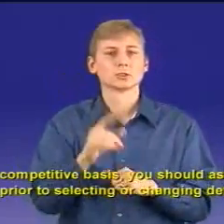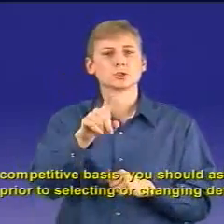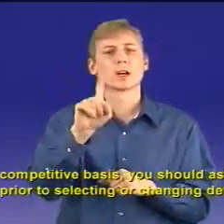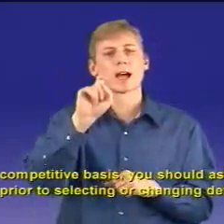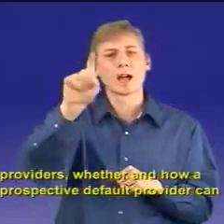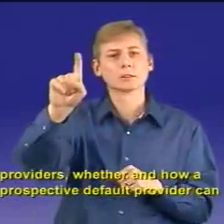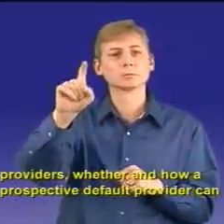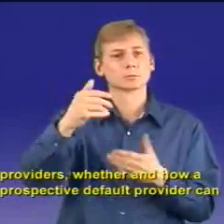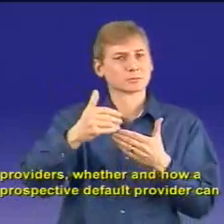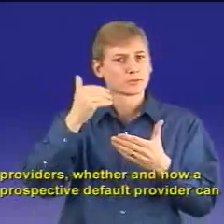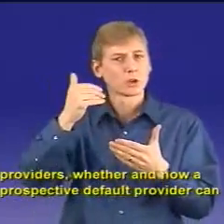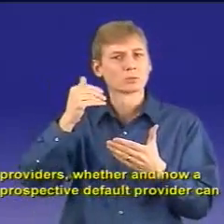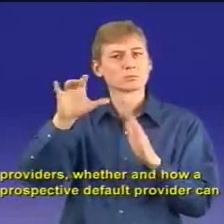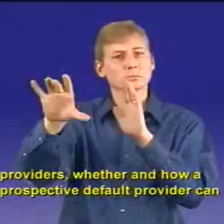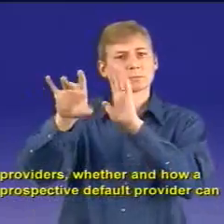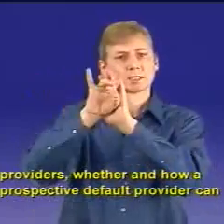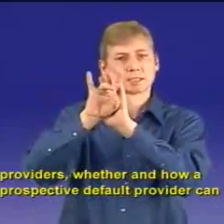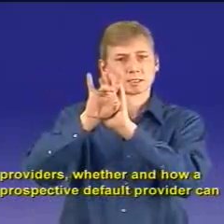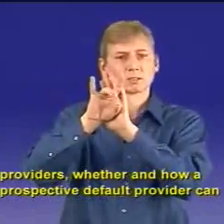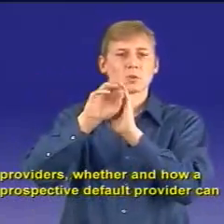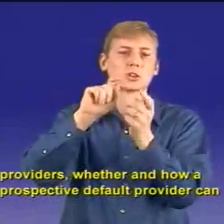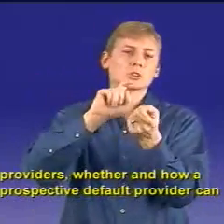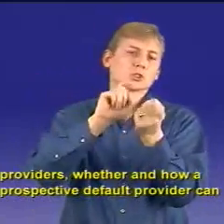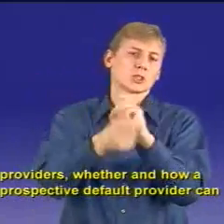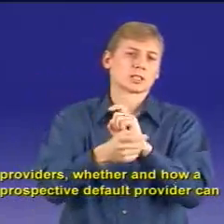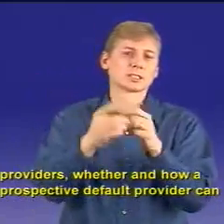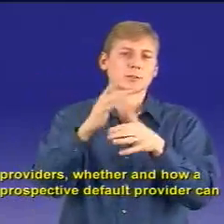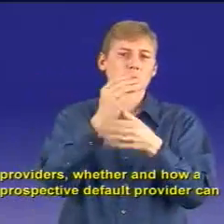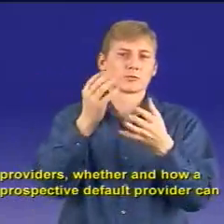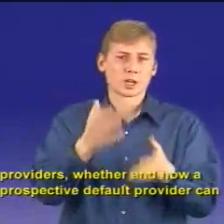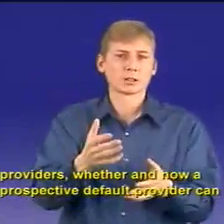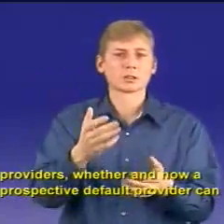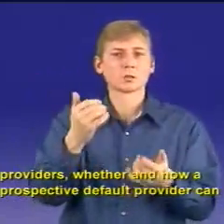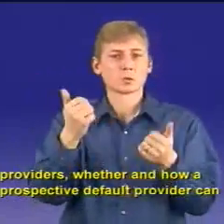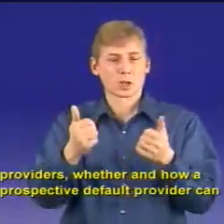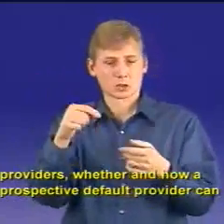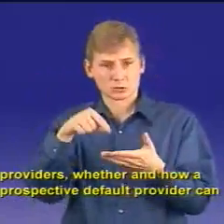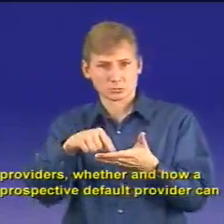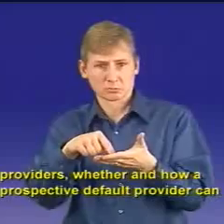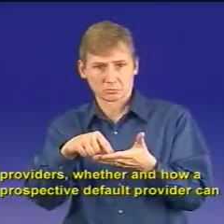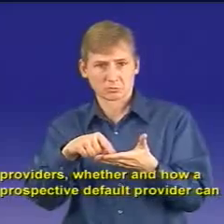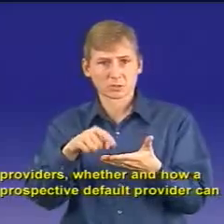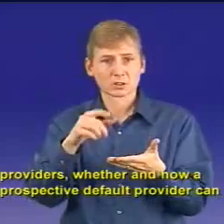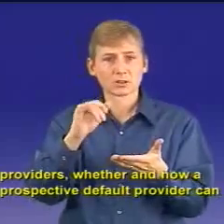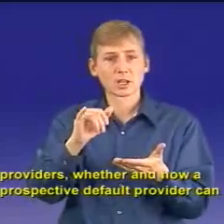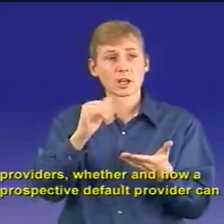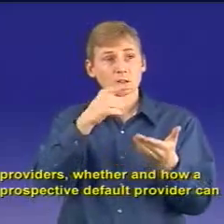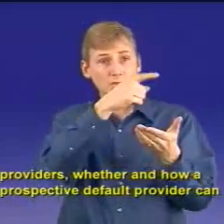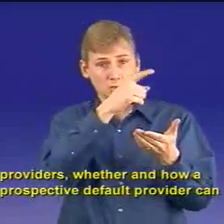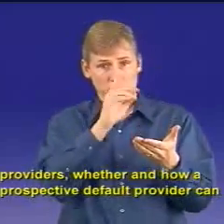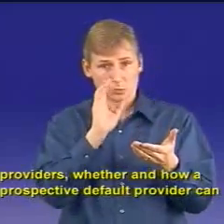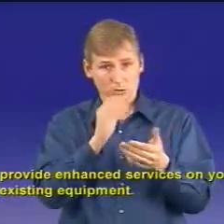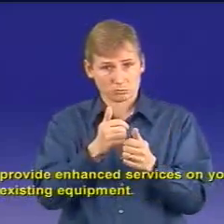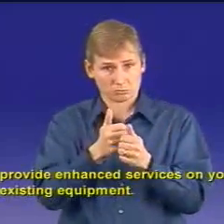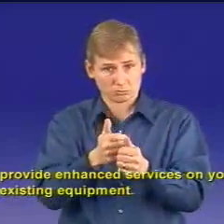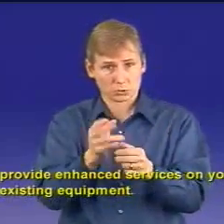prior to selecting or changing default providers, whether and how a prospective default